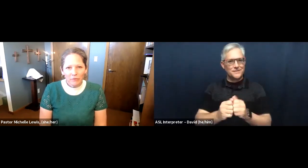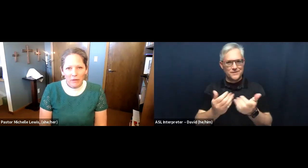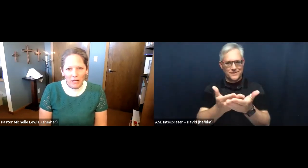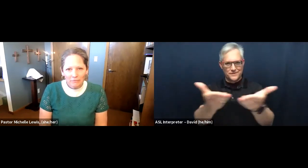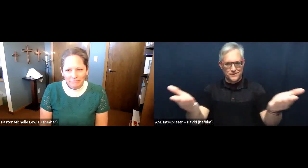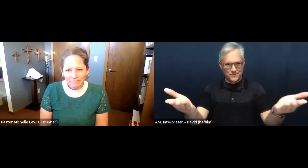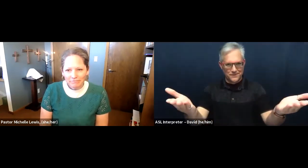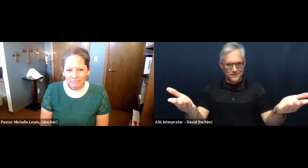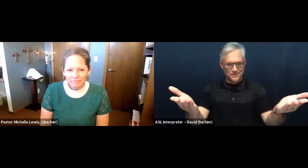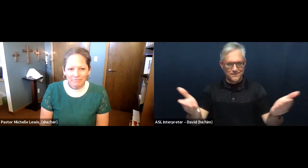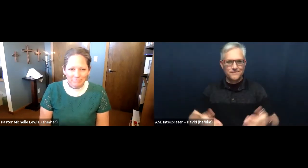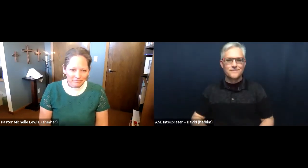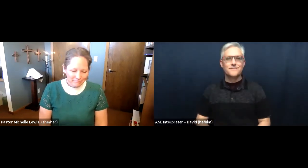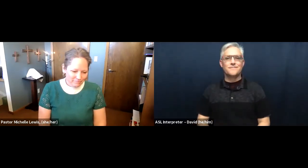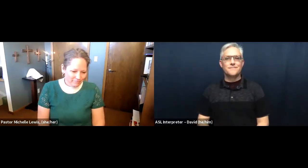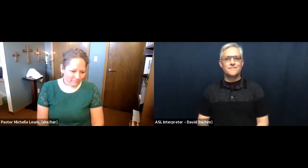from God.